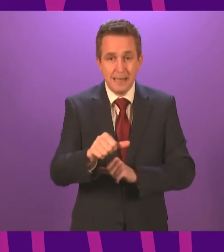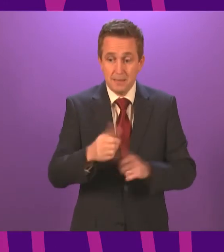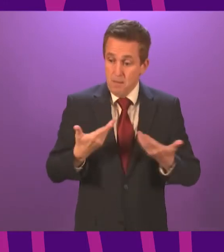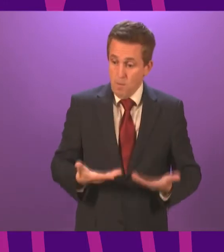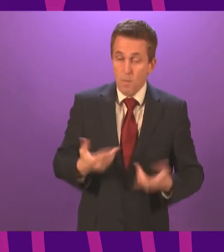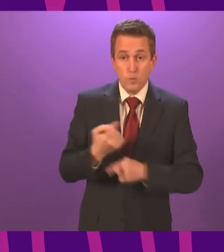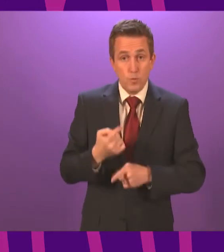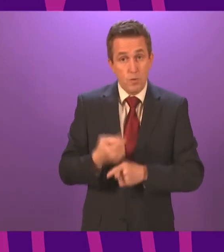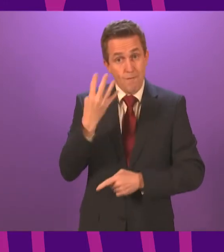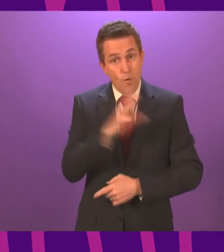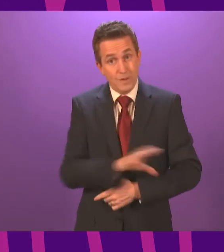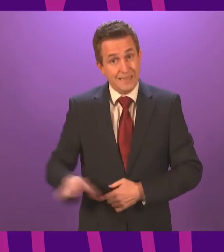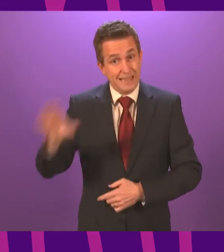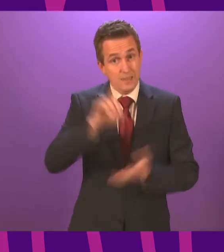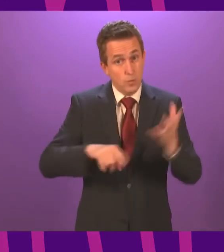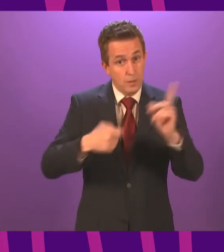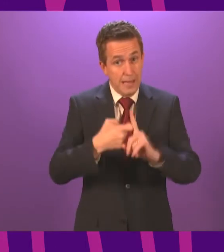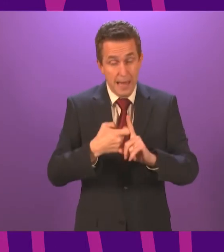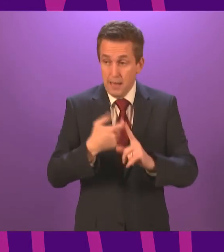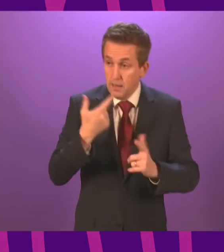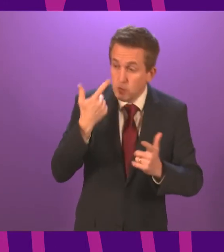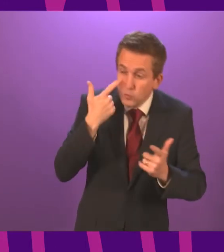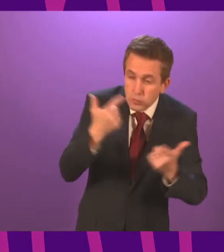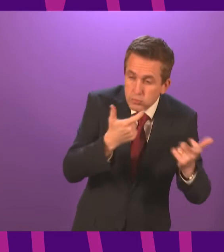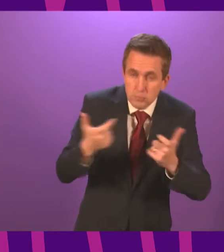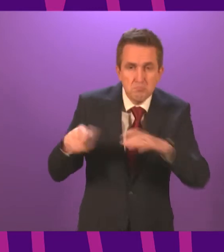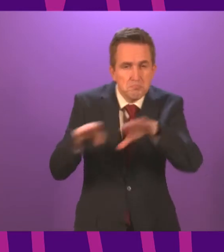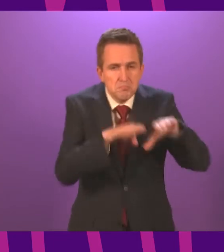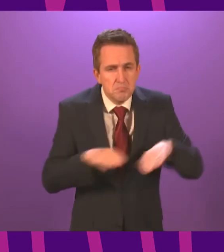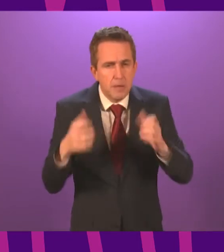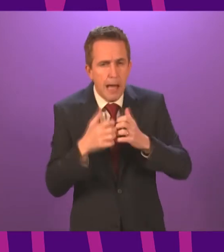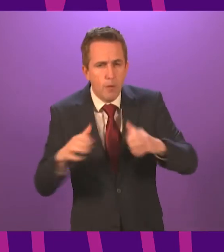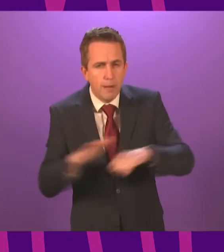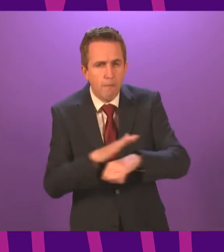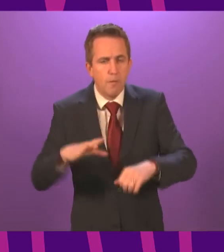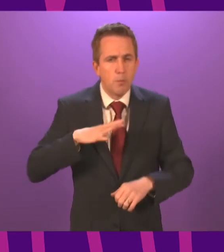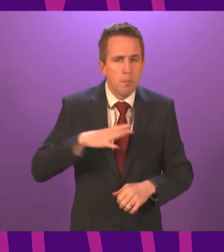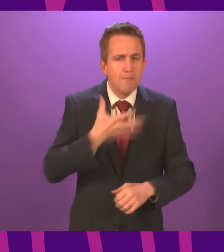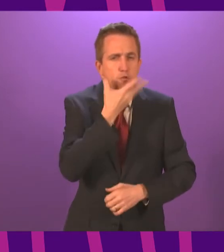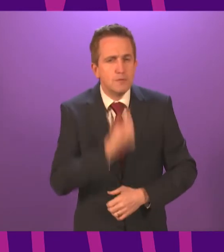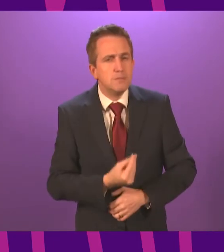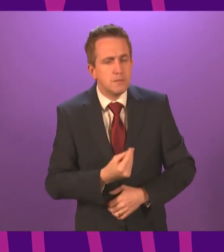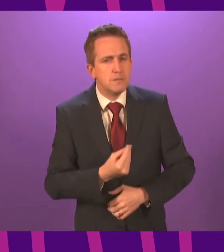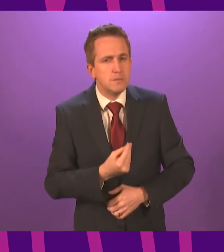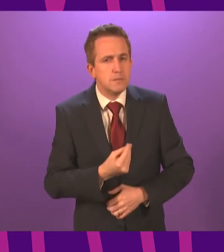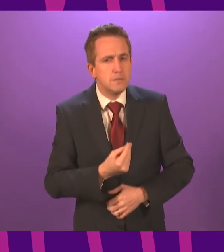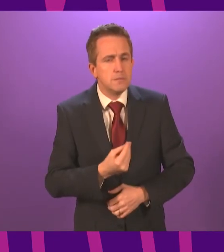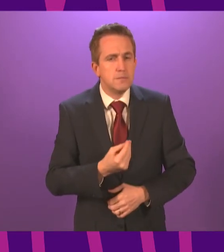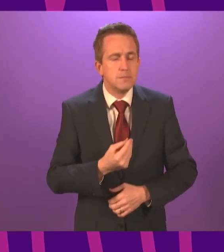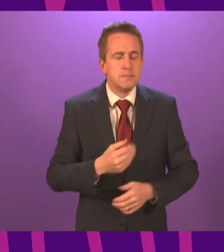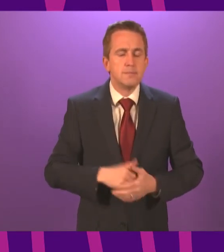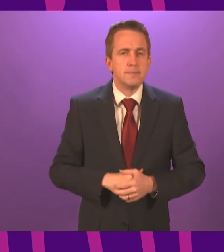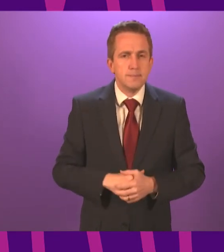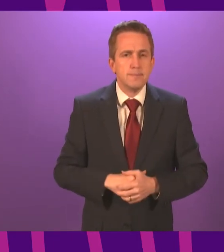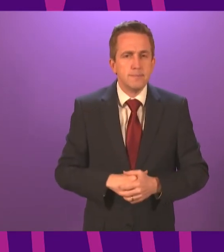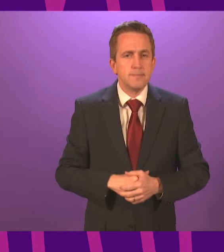if the prevalence of the virus permits it, what that might be possible over Christmas time. Before moving on to travel, though, I do want to